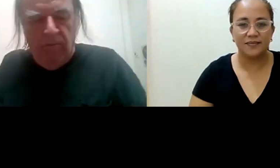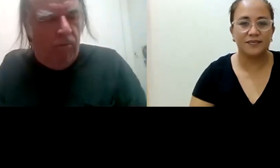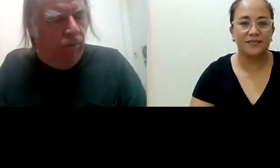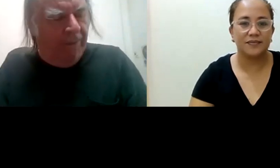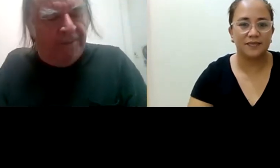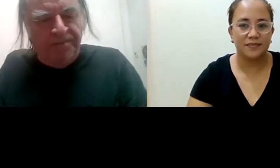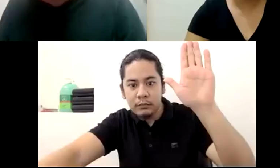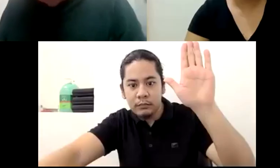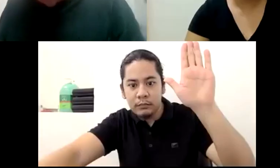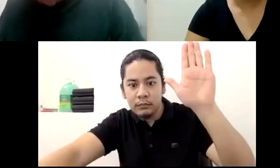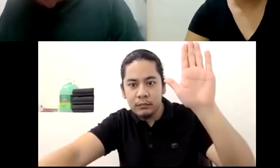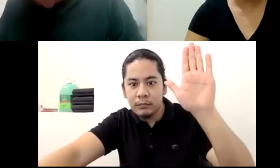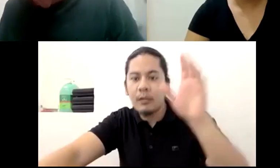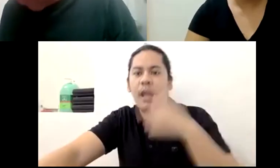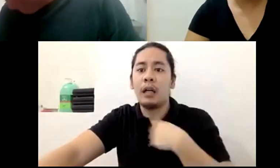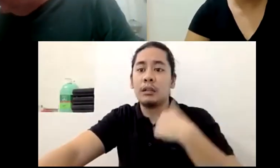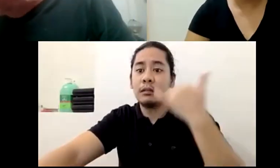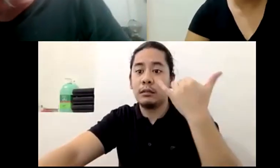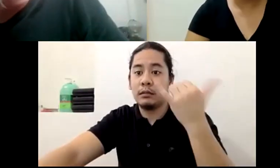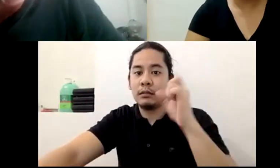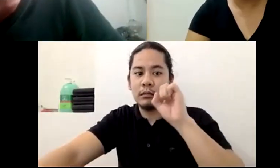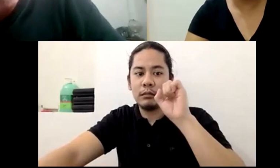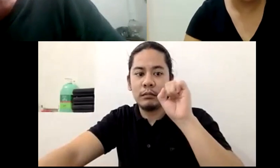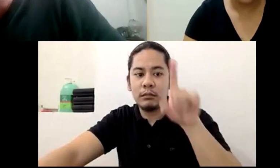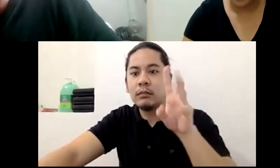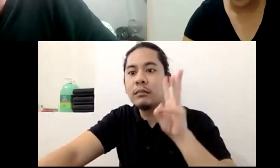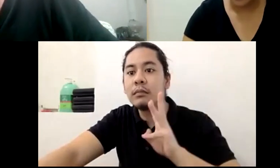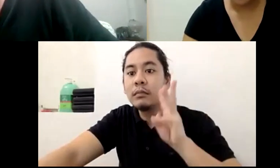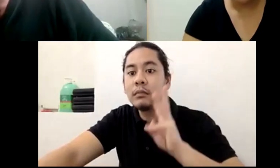Shaq has his hand up. yes.